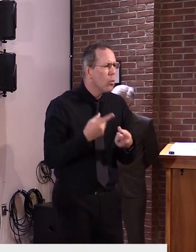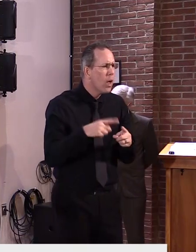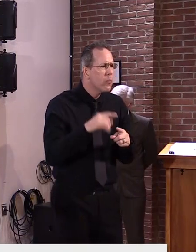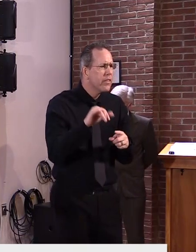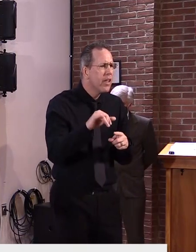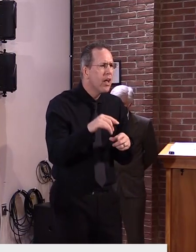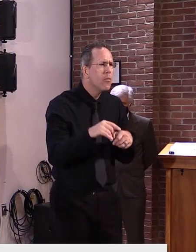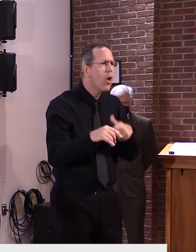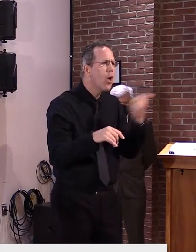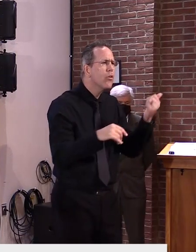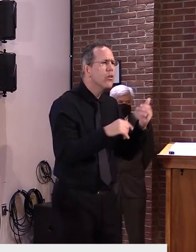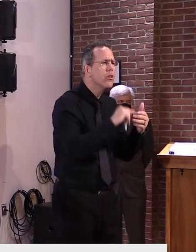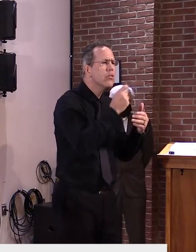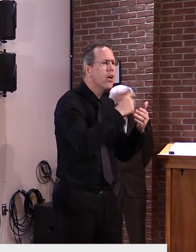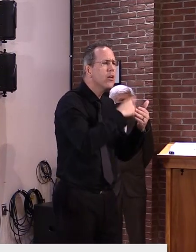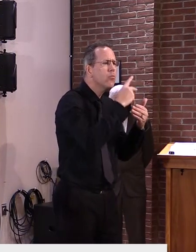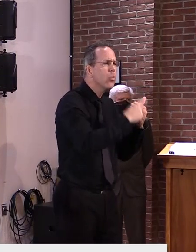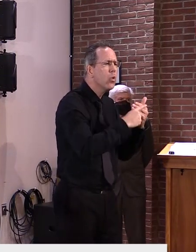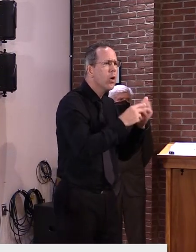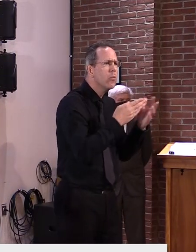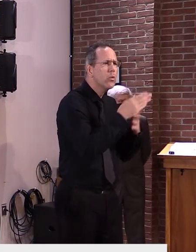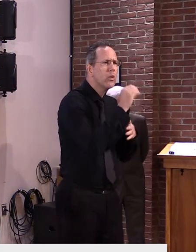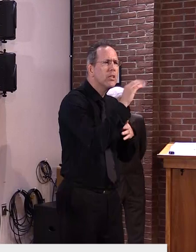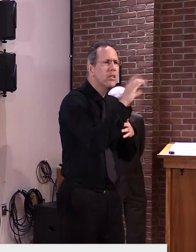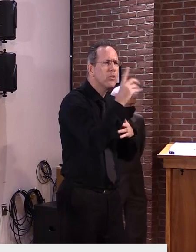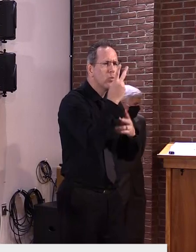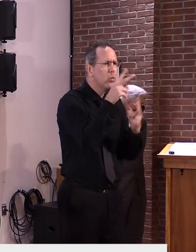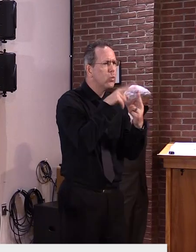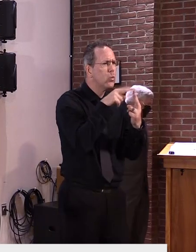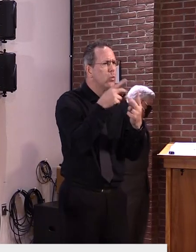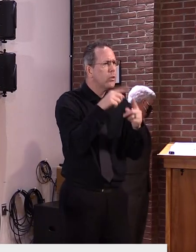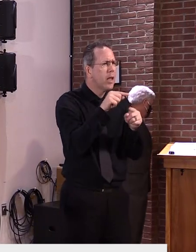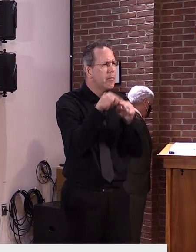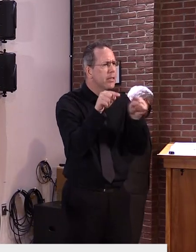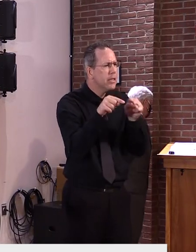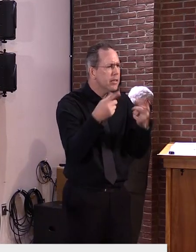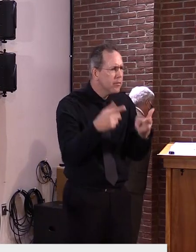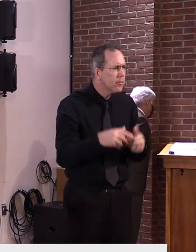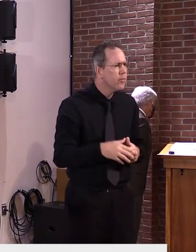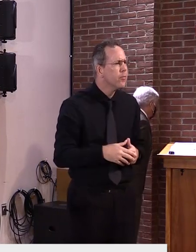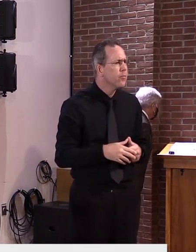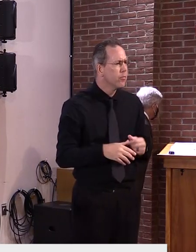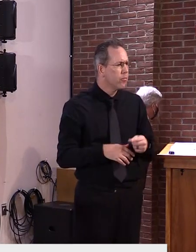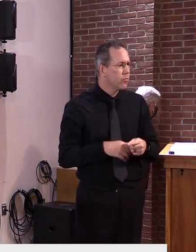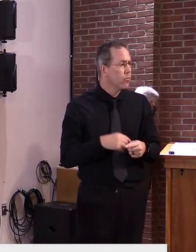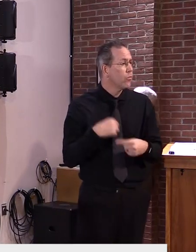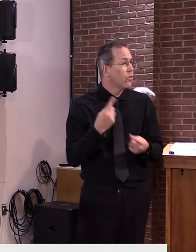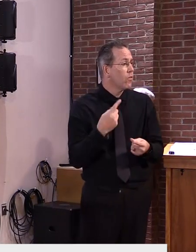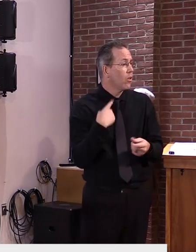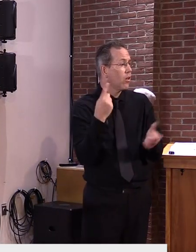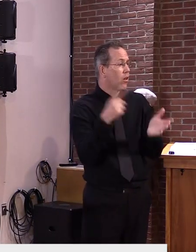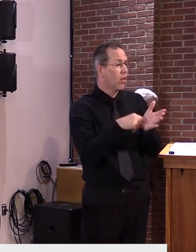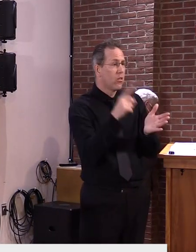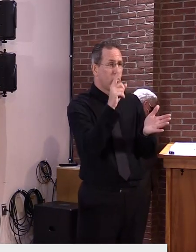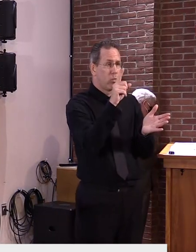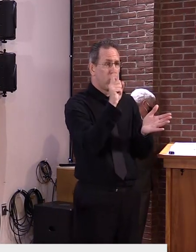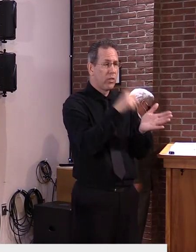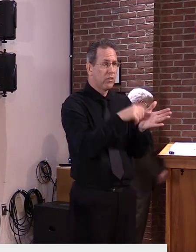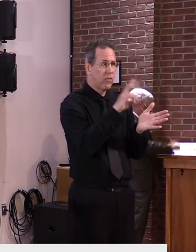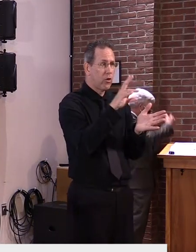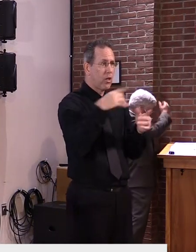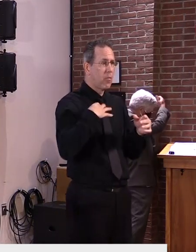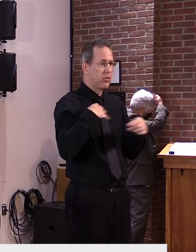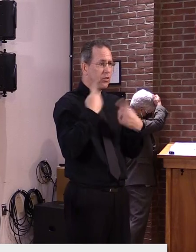ACCD has 1,700 applications, 400 of which are approved, a little bit more than 400 are